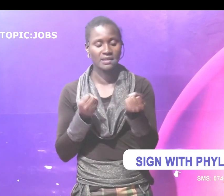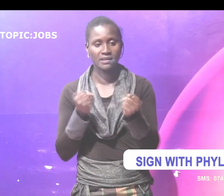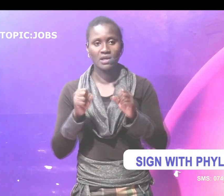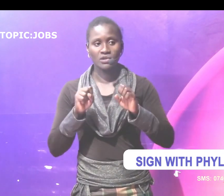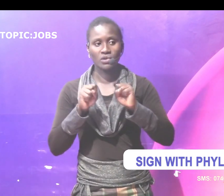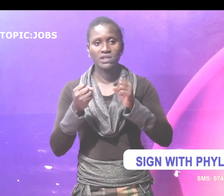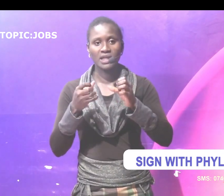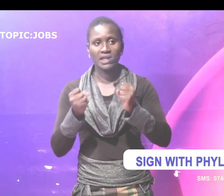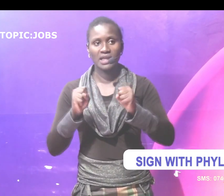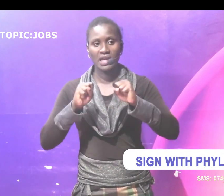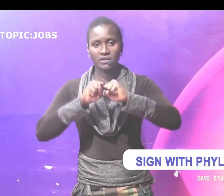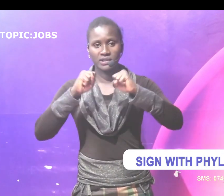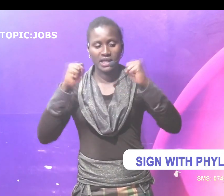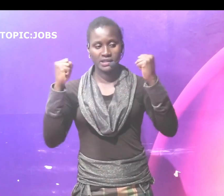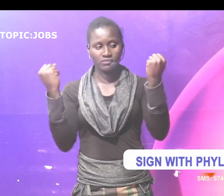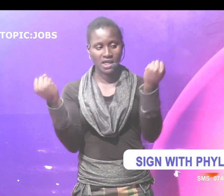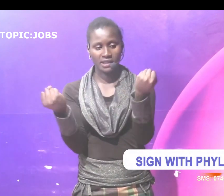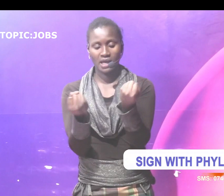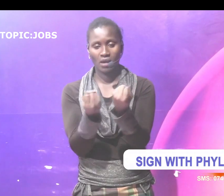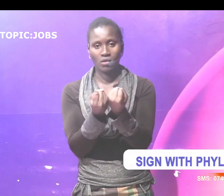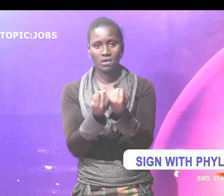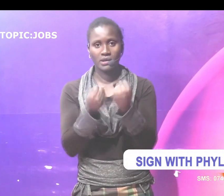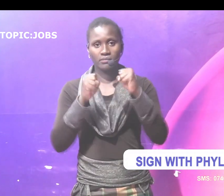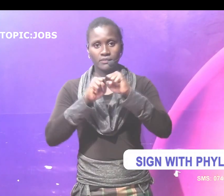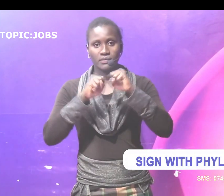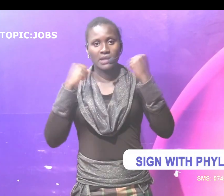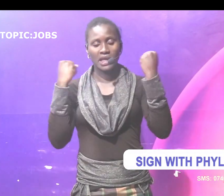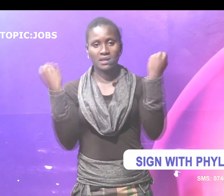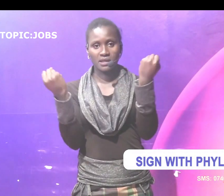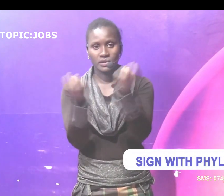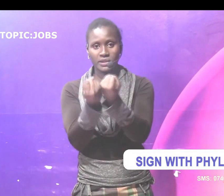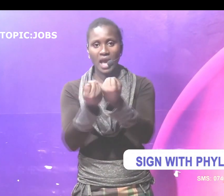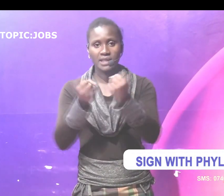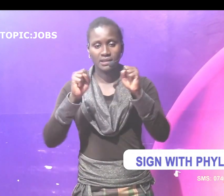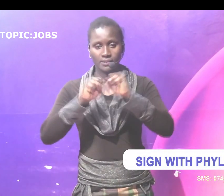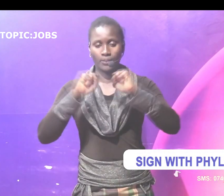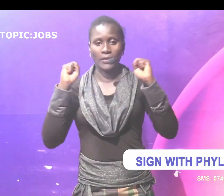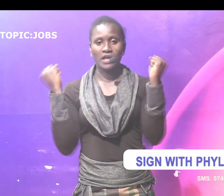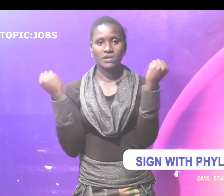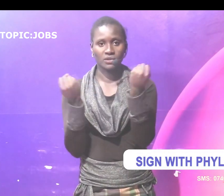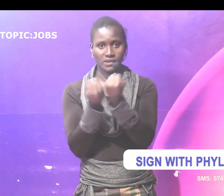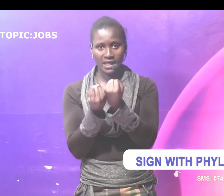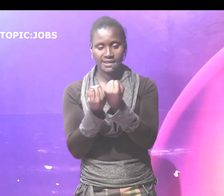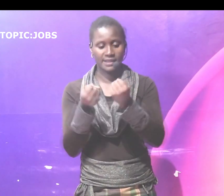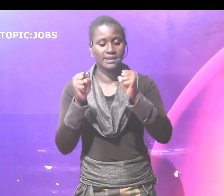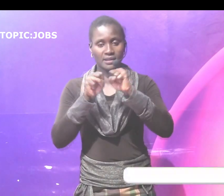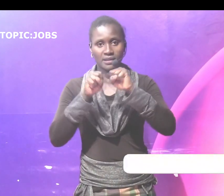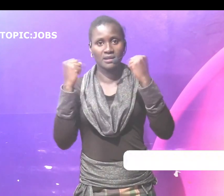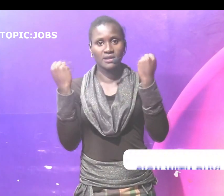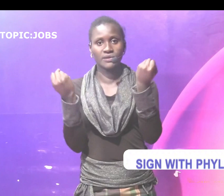So using a letter S will just make a circle, like this. Society, society,